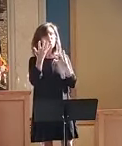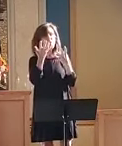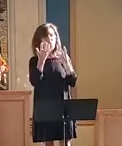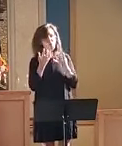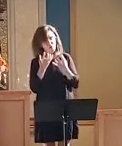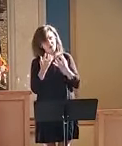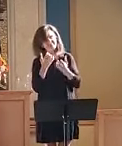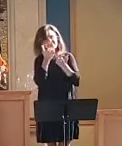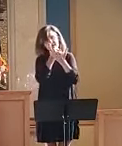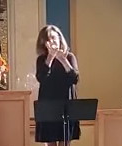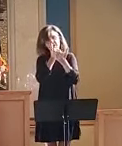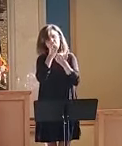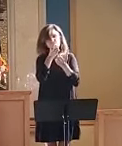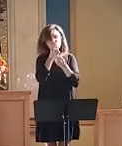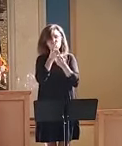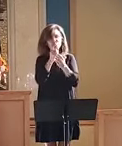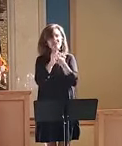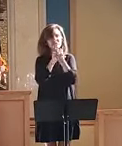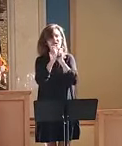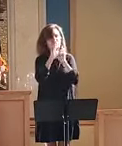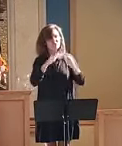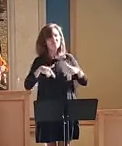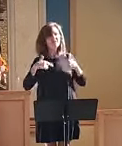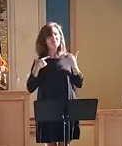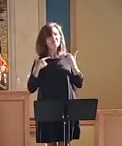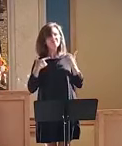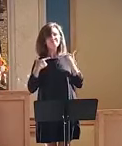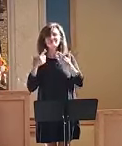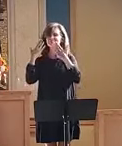need to work on, be grateful.